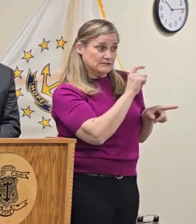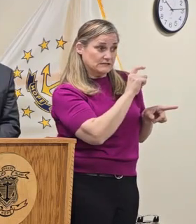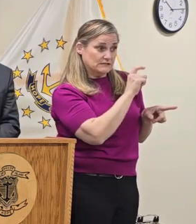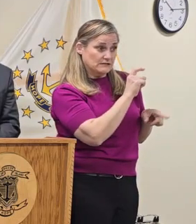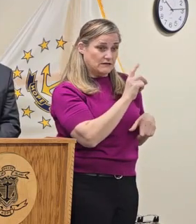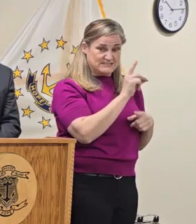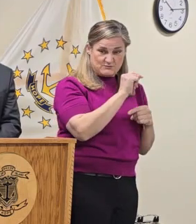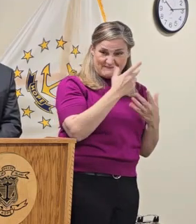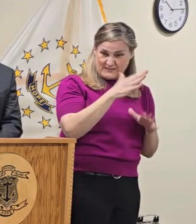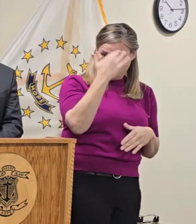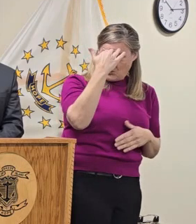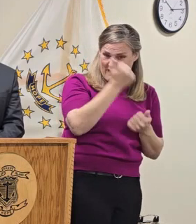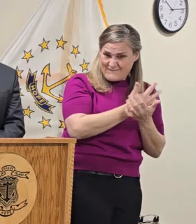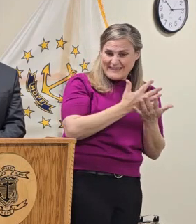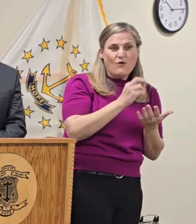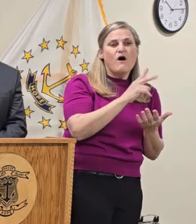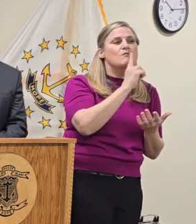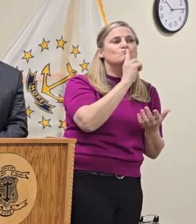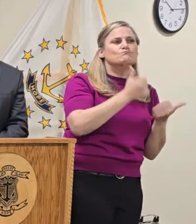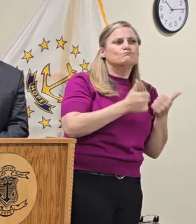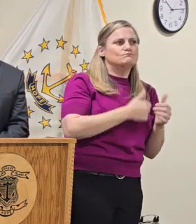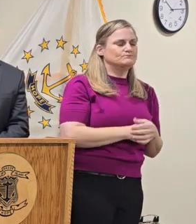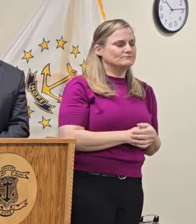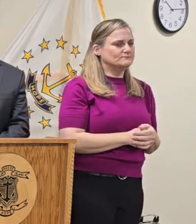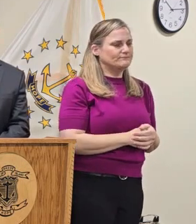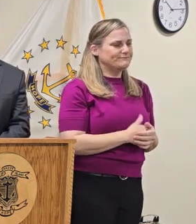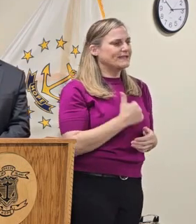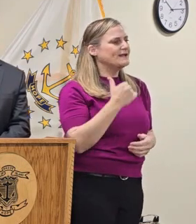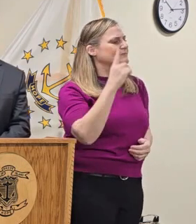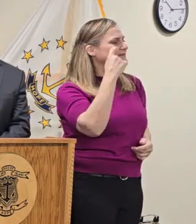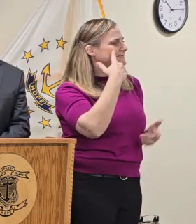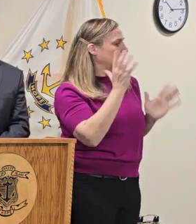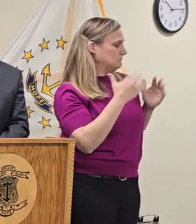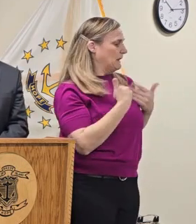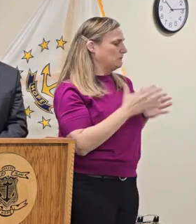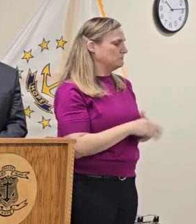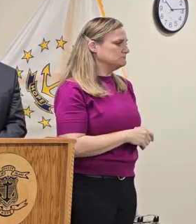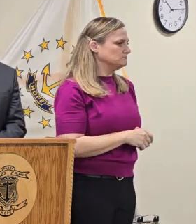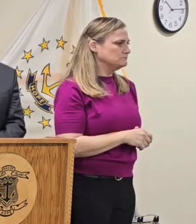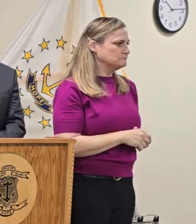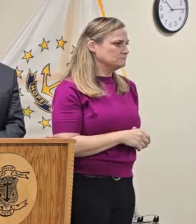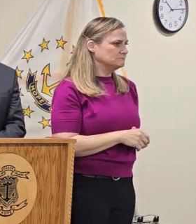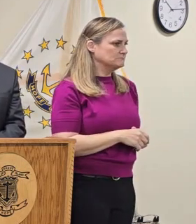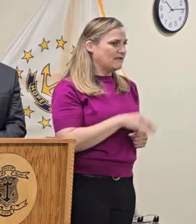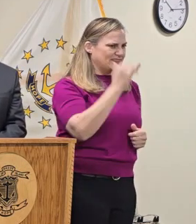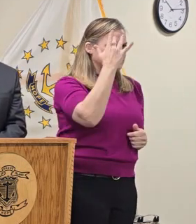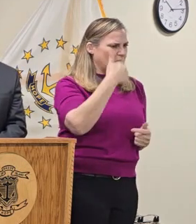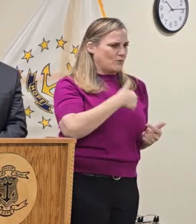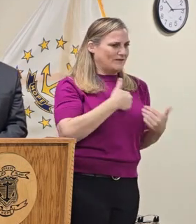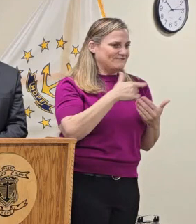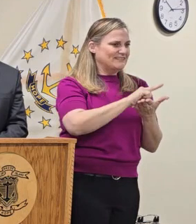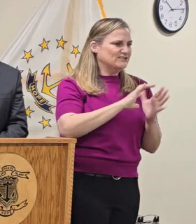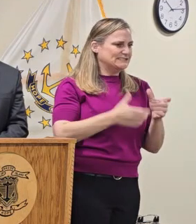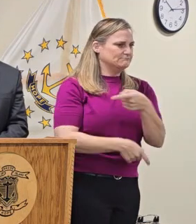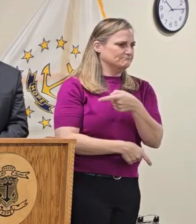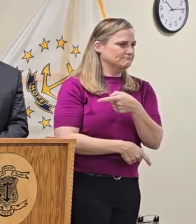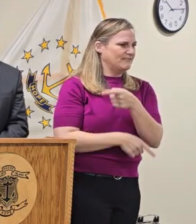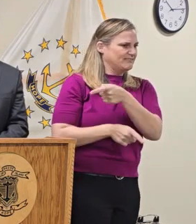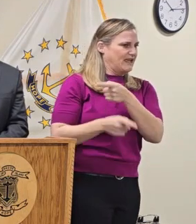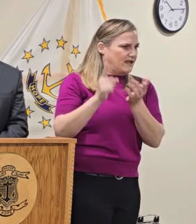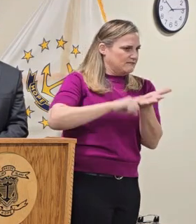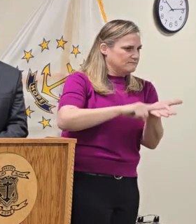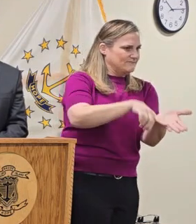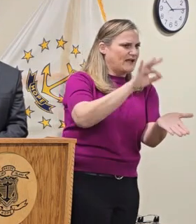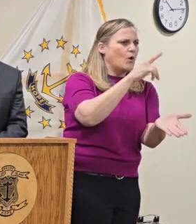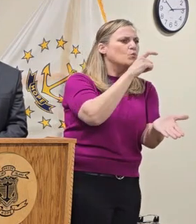before December? I haven't, but that's the reason that we have a legal team on to determine where accountability is, and we expect